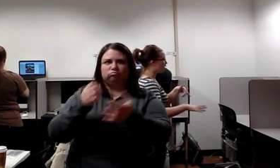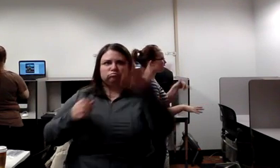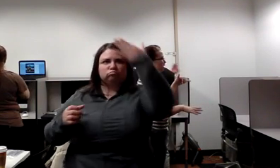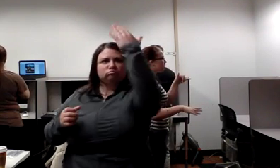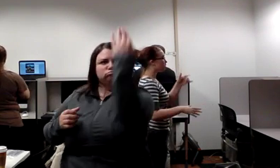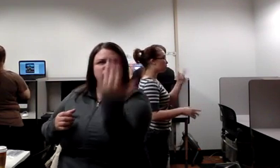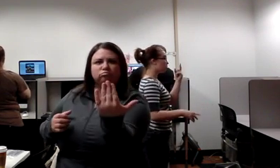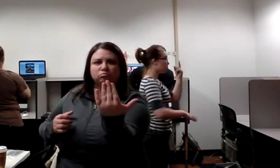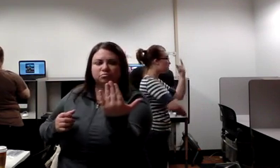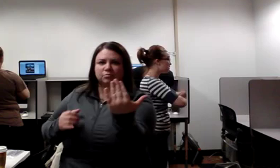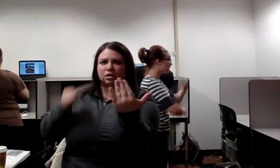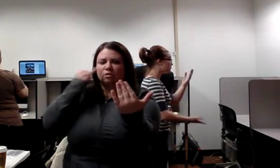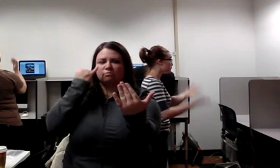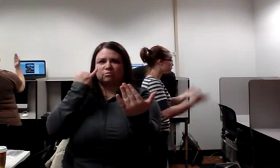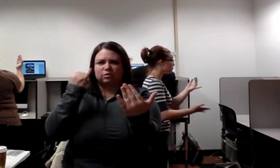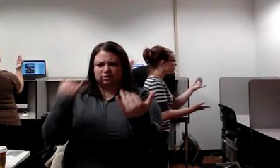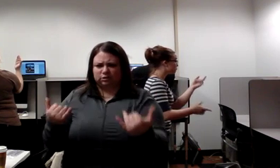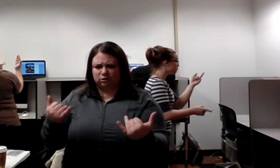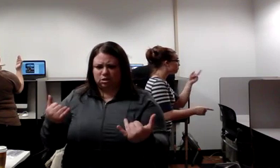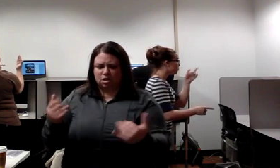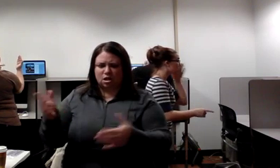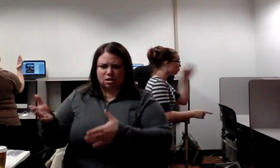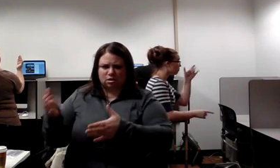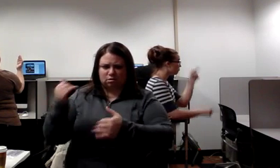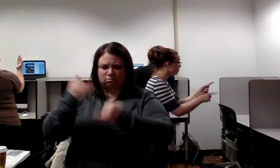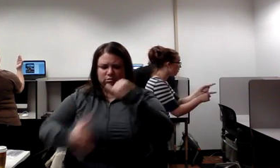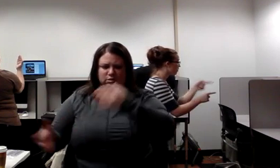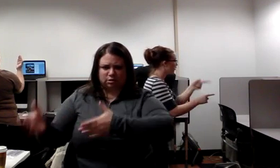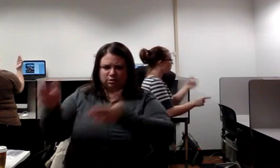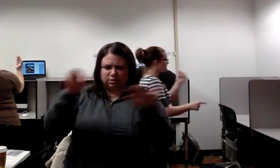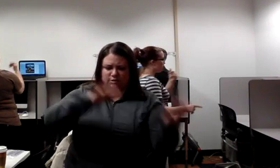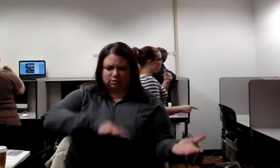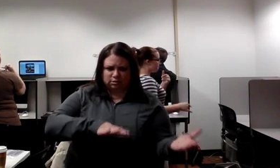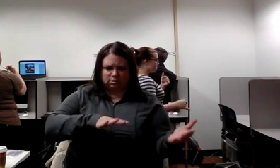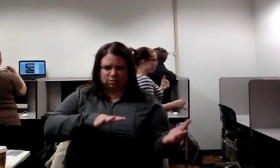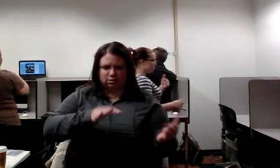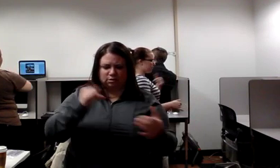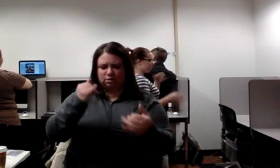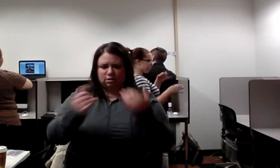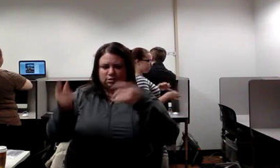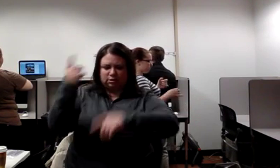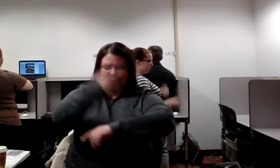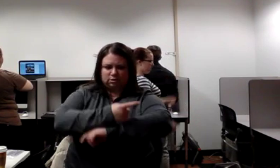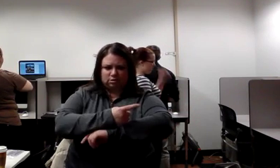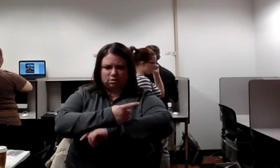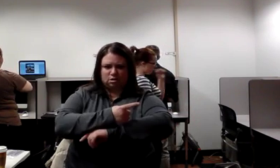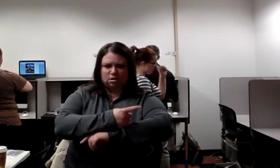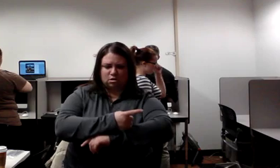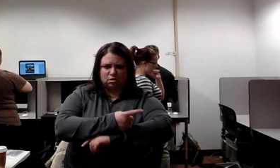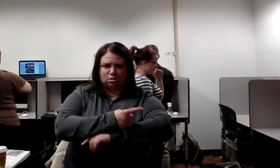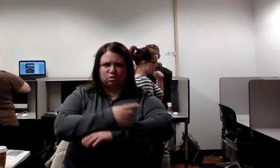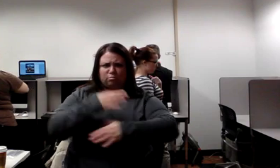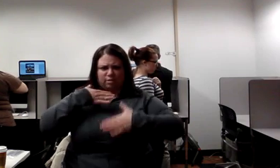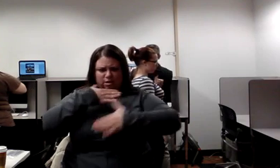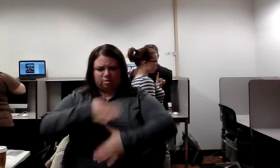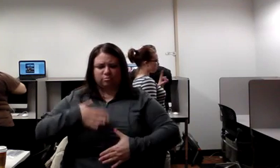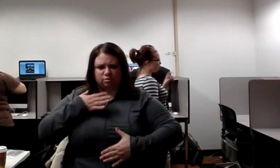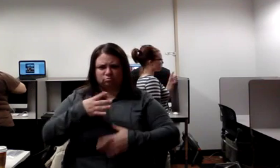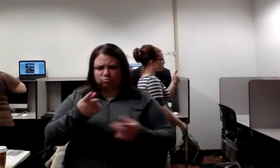today were the last day of my life, would I want to do what I am about to do today? And whenever the answer has been no for too many